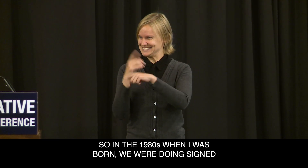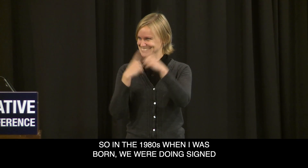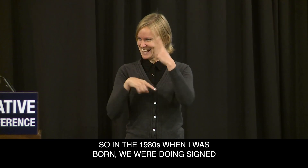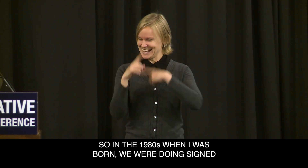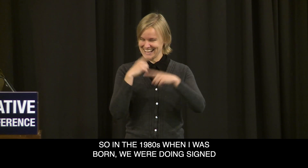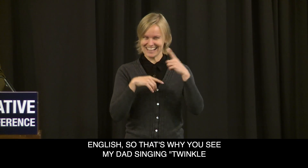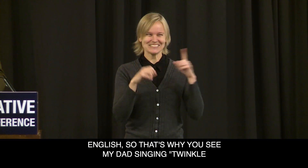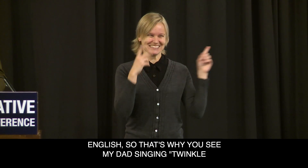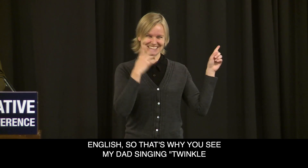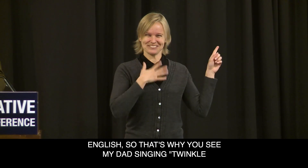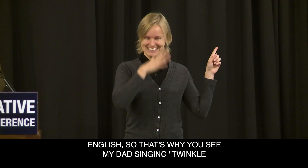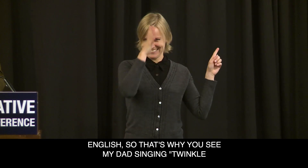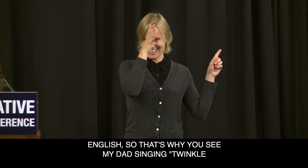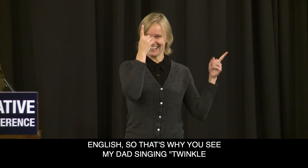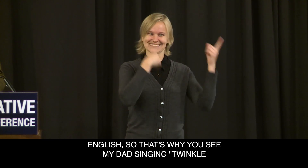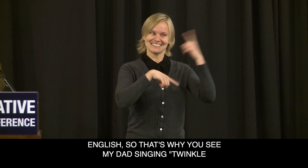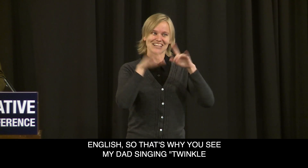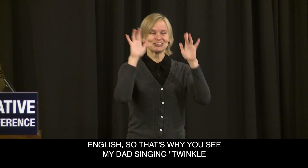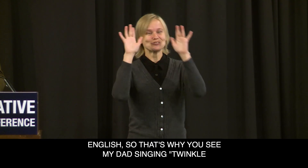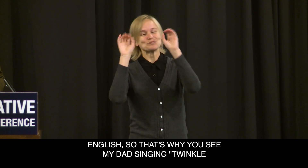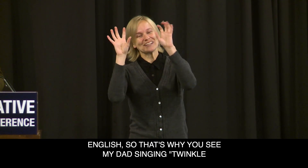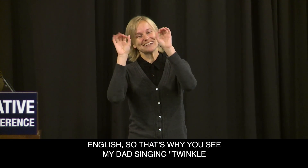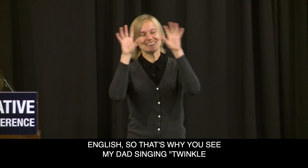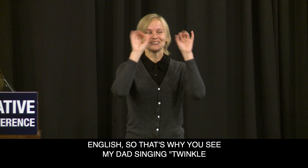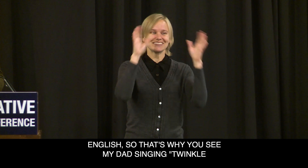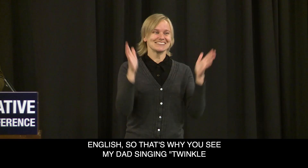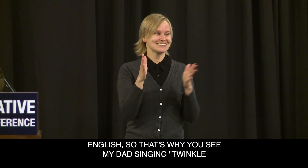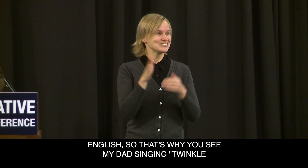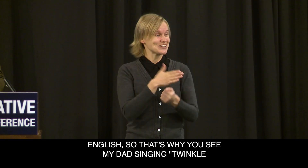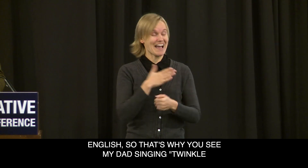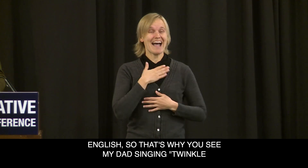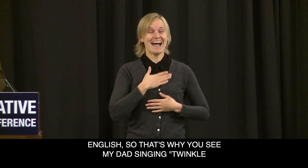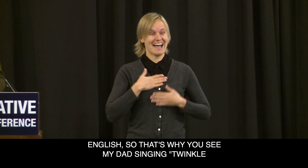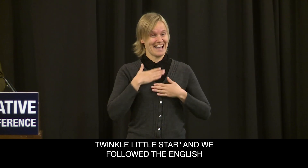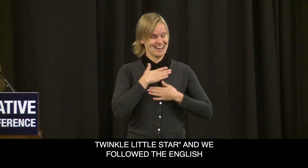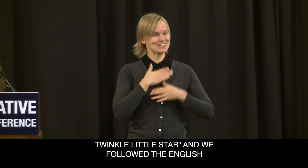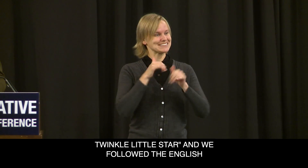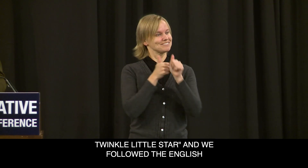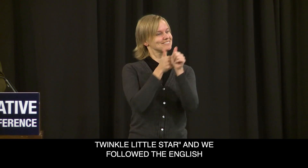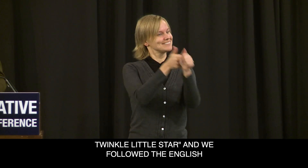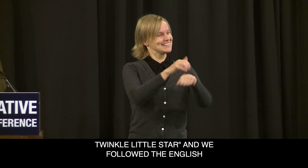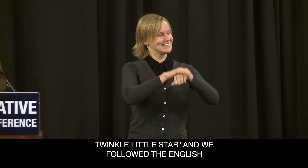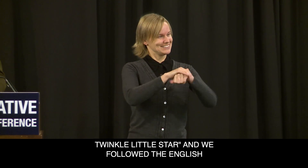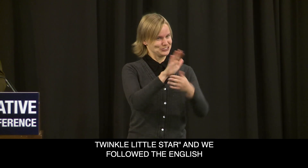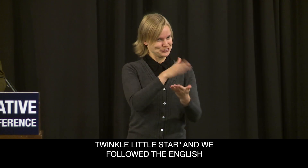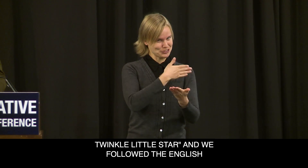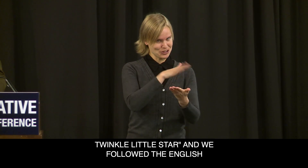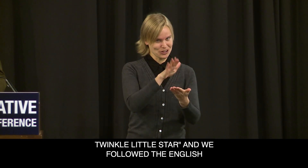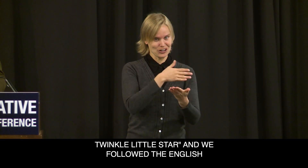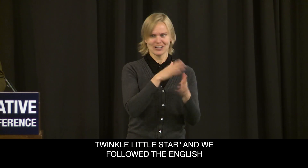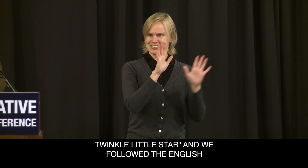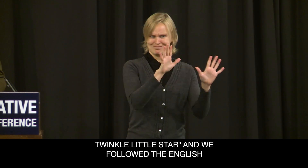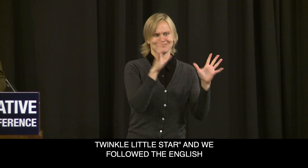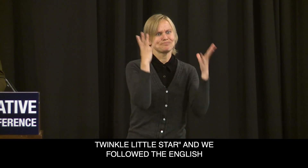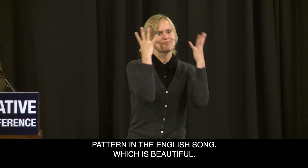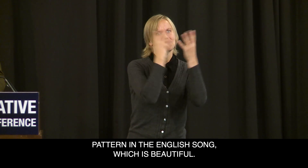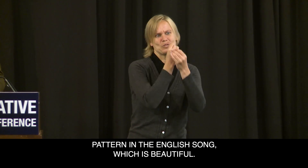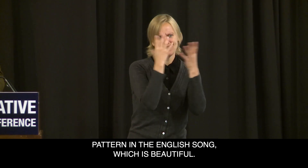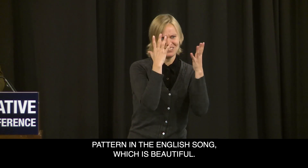were doing sign English. So that's why you see my dad singing "Twinkle, Twinkle, Little Star," and we followed the English pattern in the English